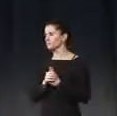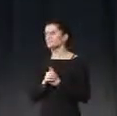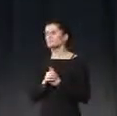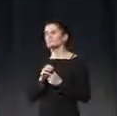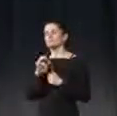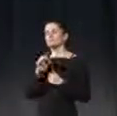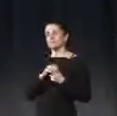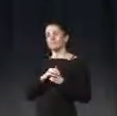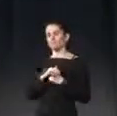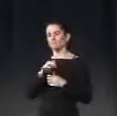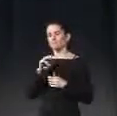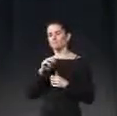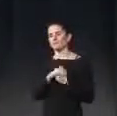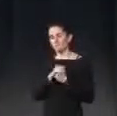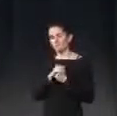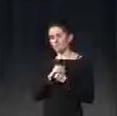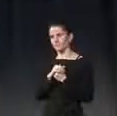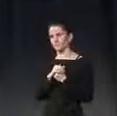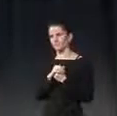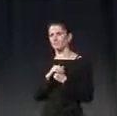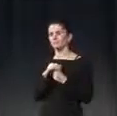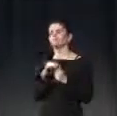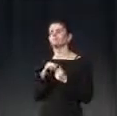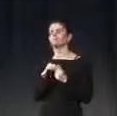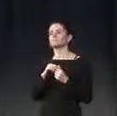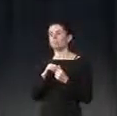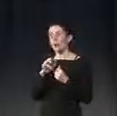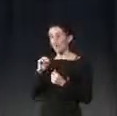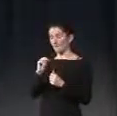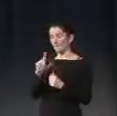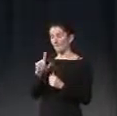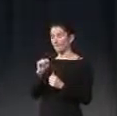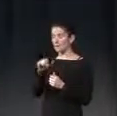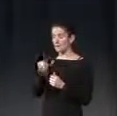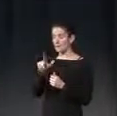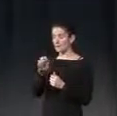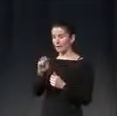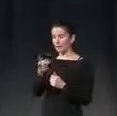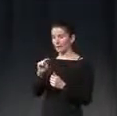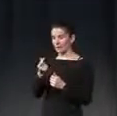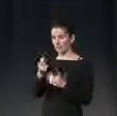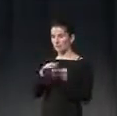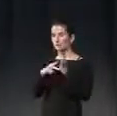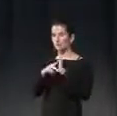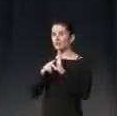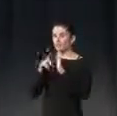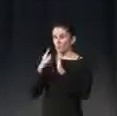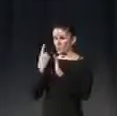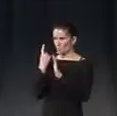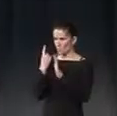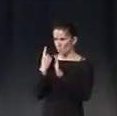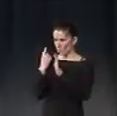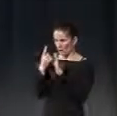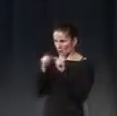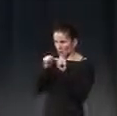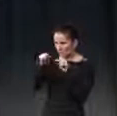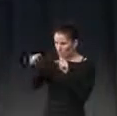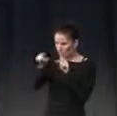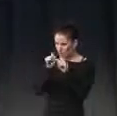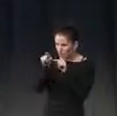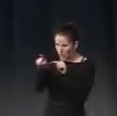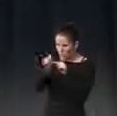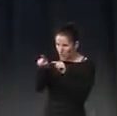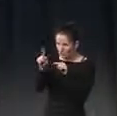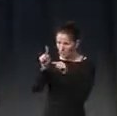in the 20th century in telephony. Multiplexing, sending multiple signals simultaneously over the same medium, was required